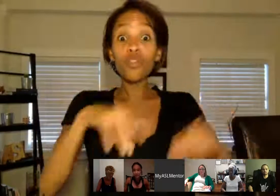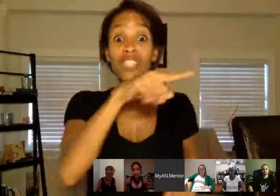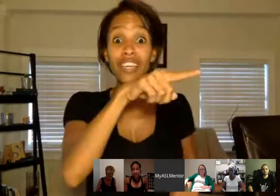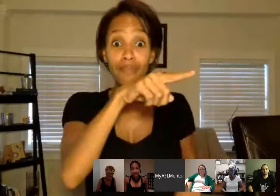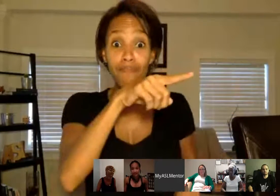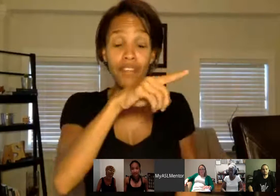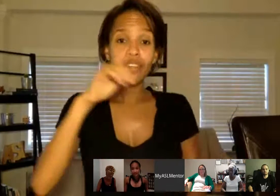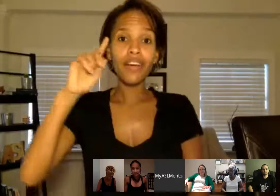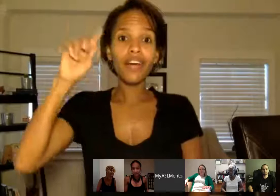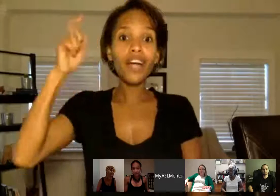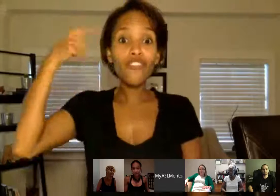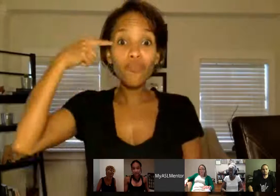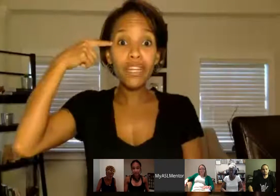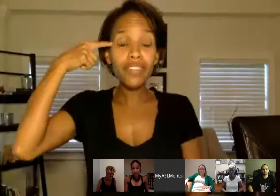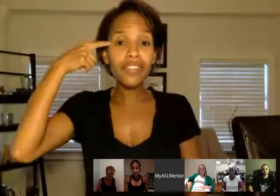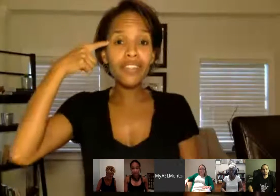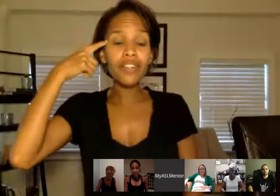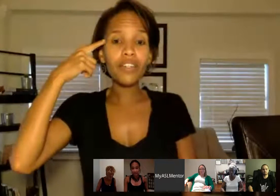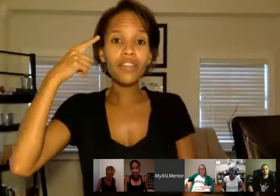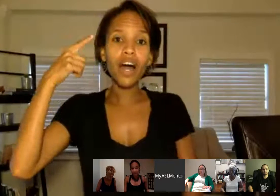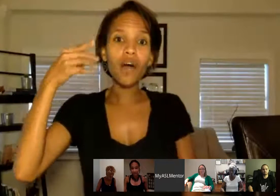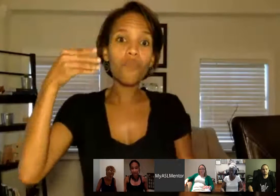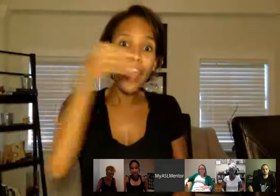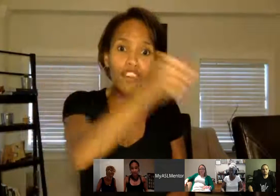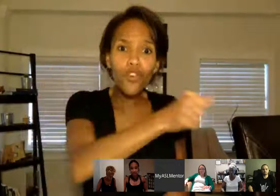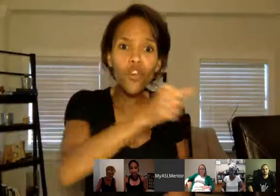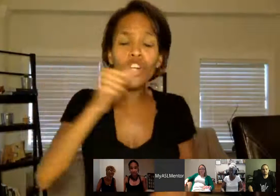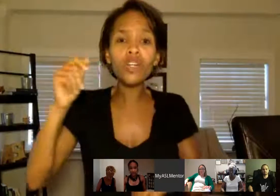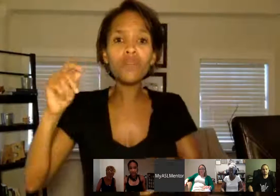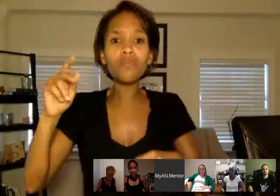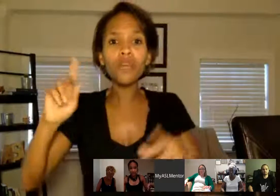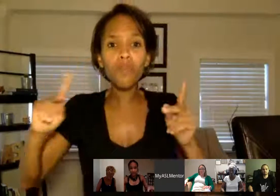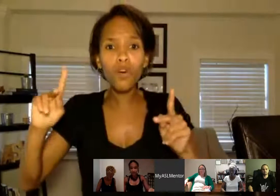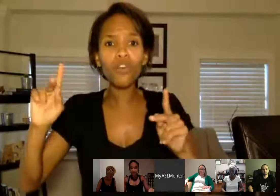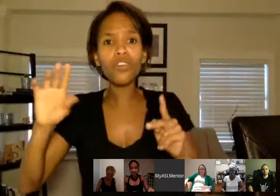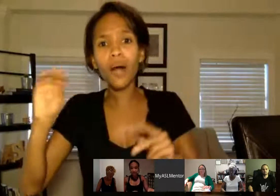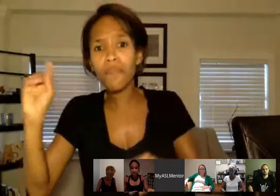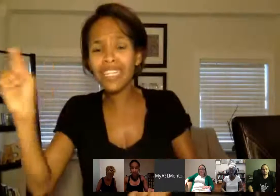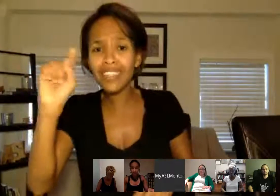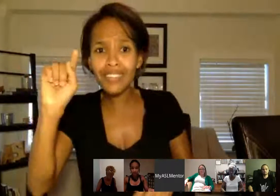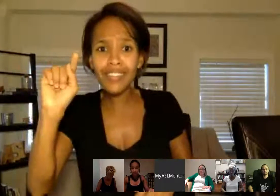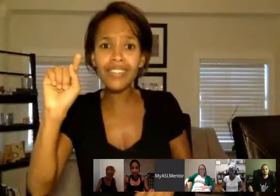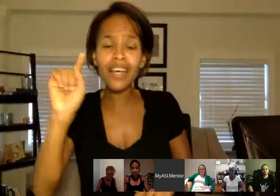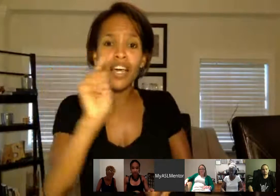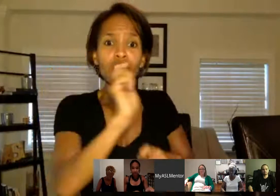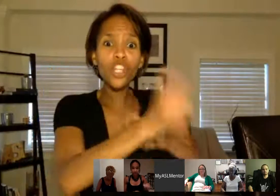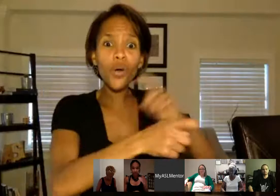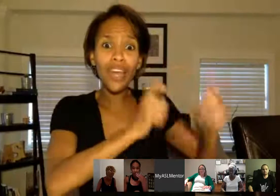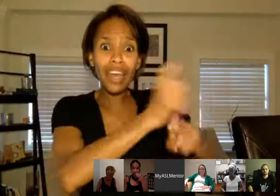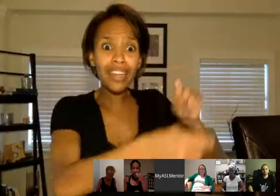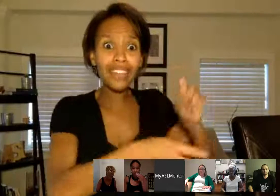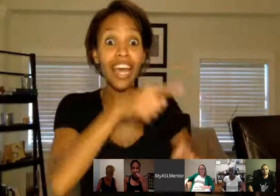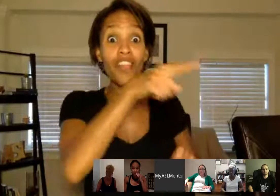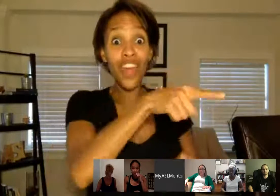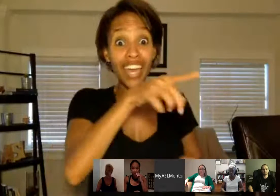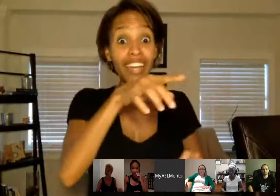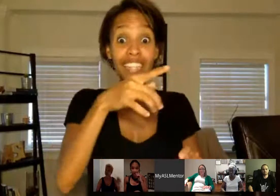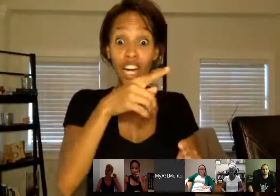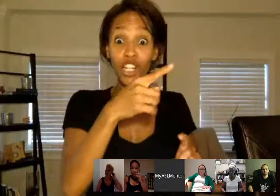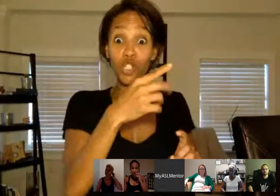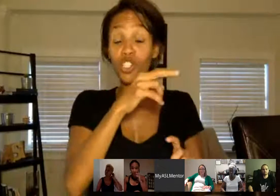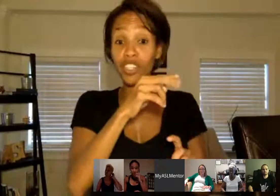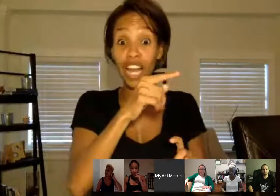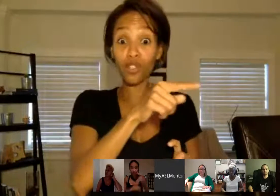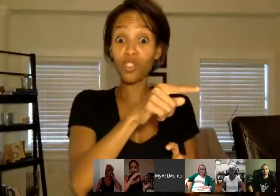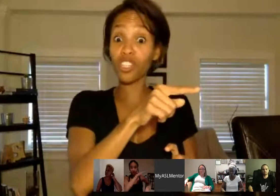the museum, government, pay for, people, companies, donate.